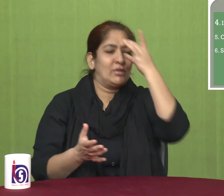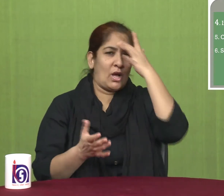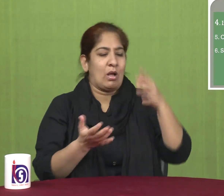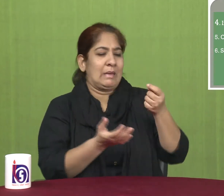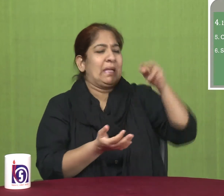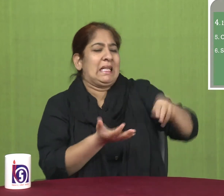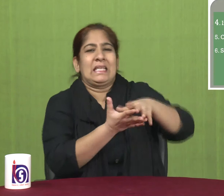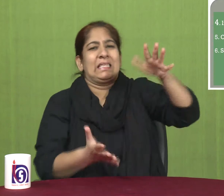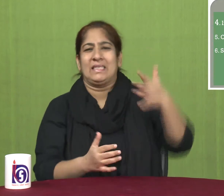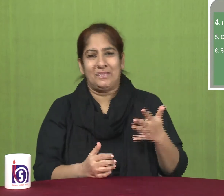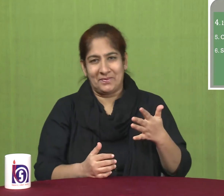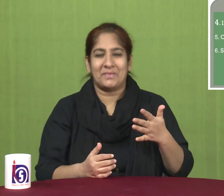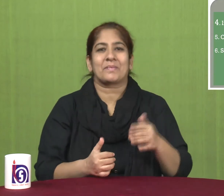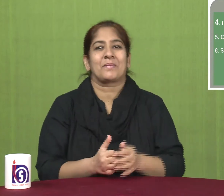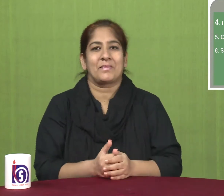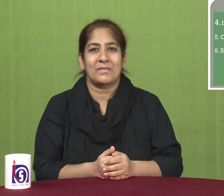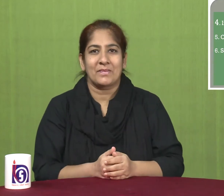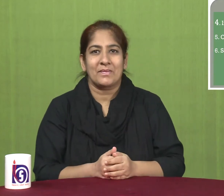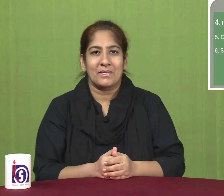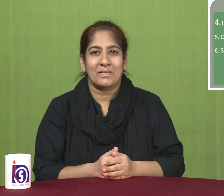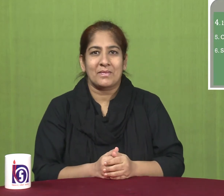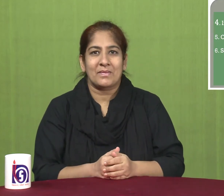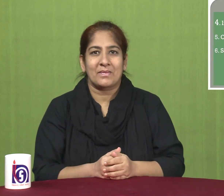So it's not necessary to spend all the money just at the same time.